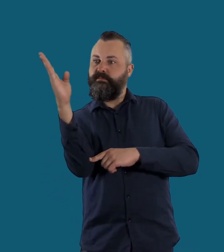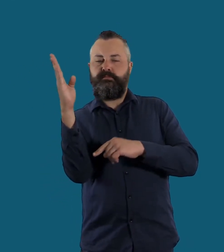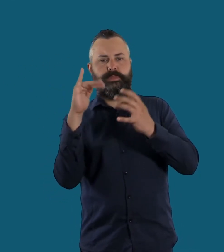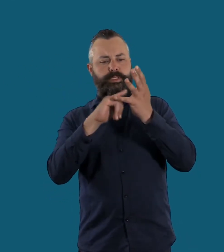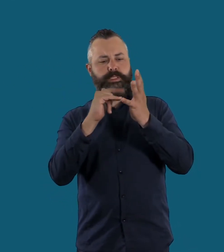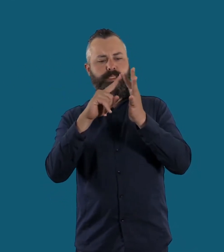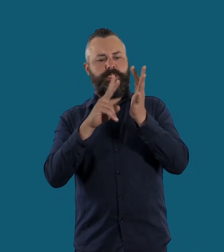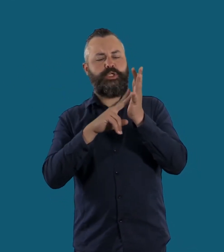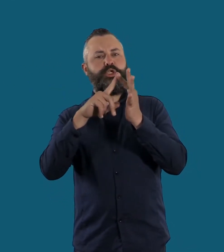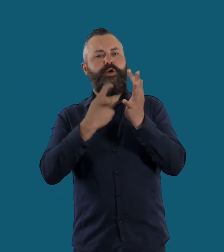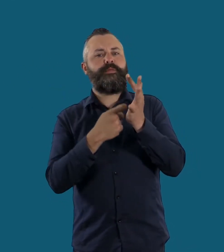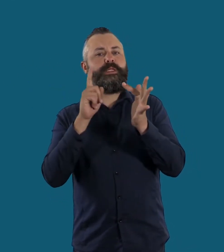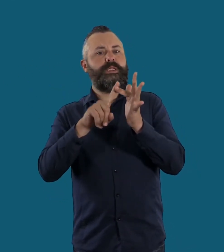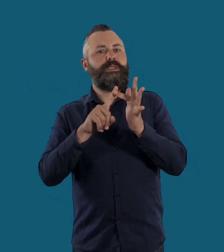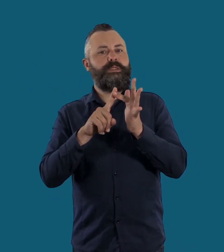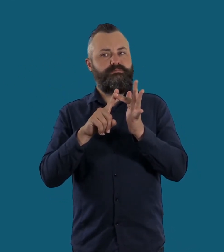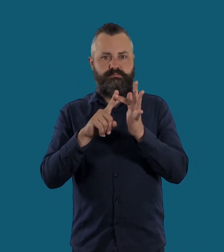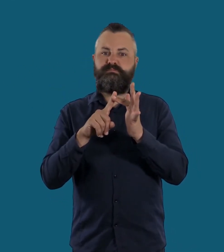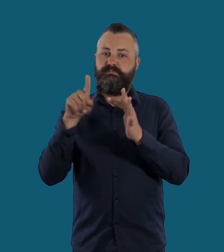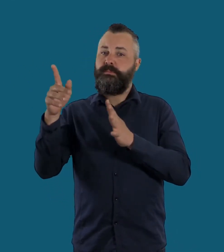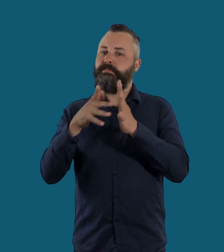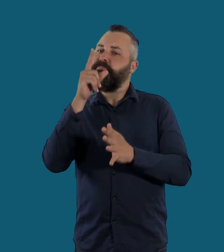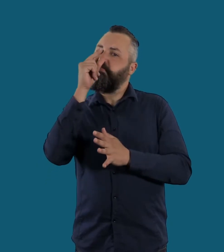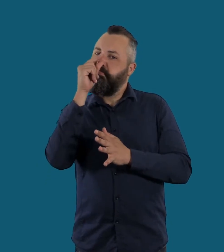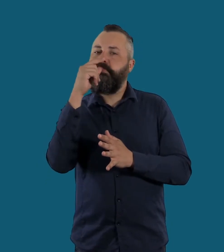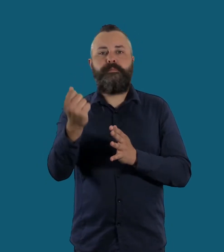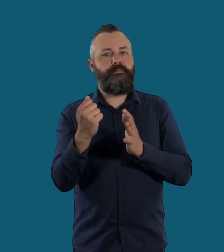Severe total fire ban rating. Total fire bans are likely.